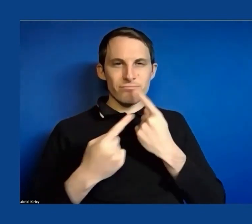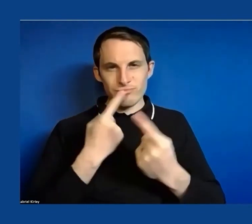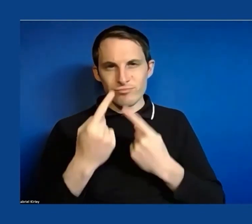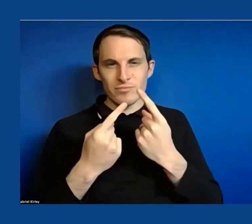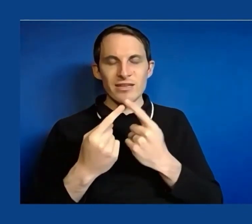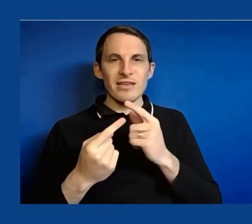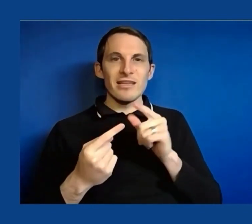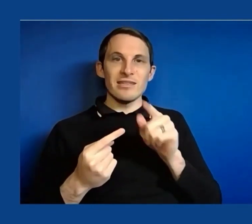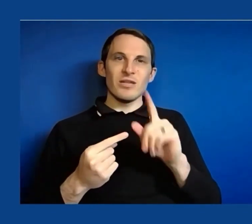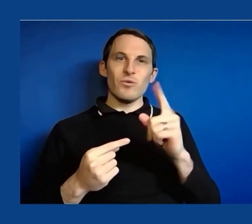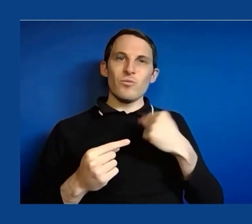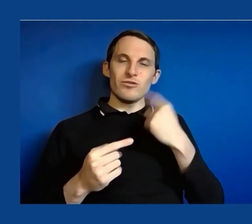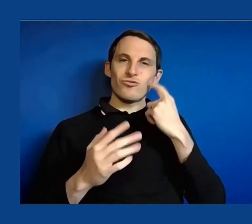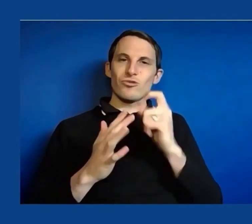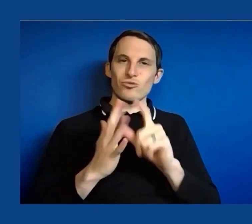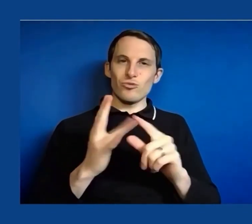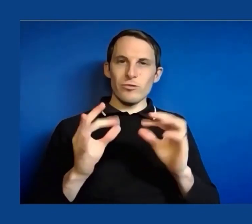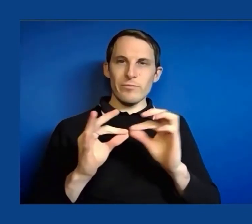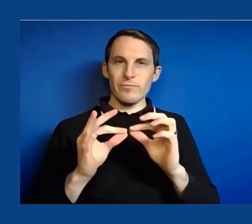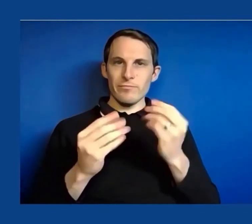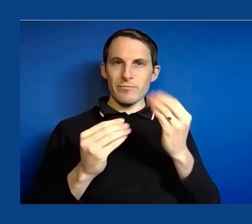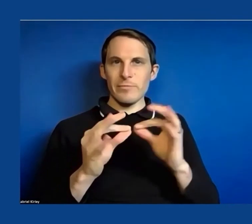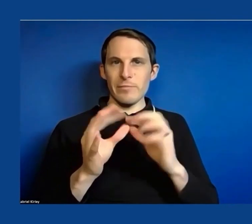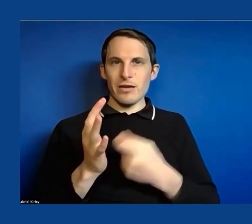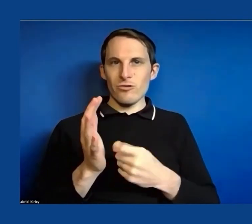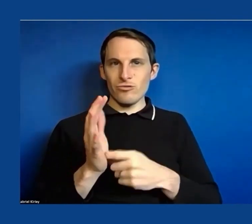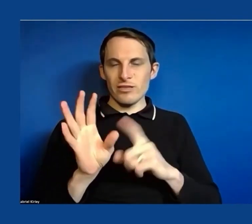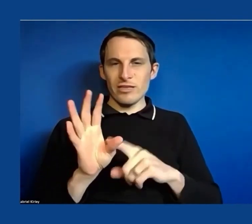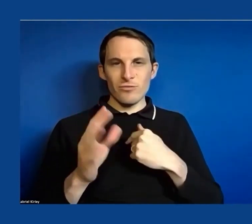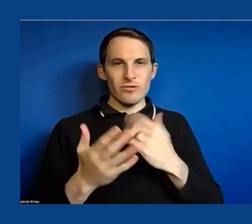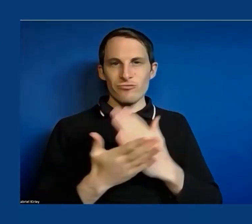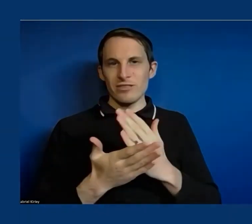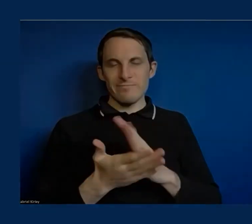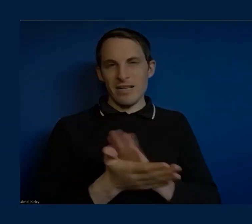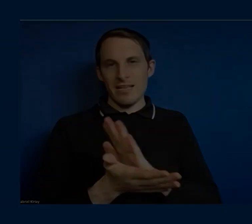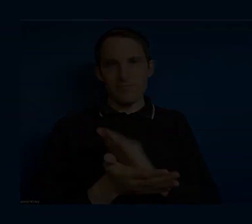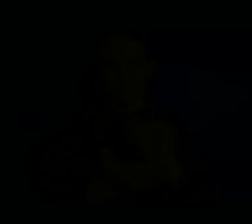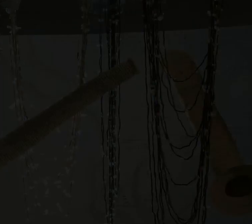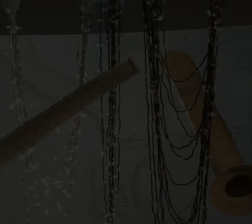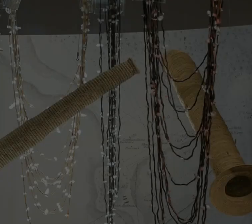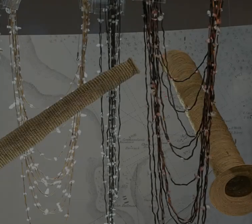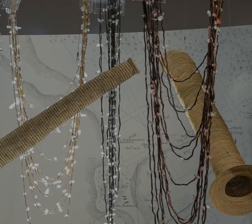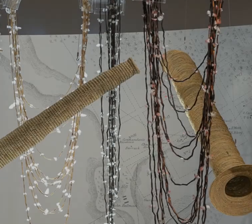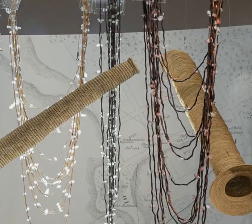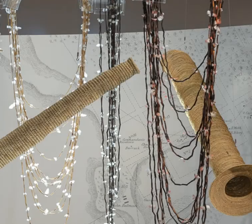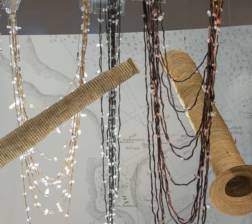are trying to do, Barry, and what I'm really glad for the contribution to this day. Thank you very much.